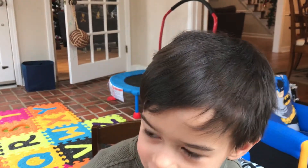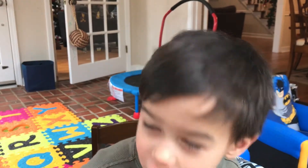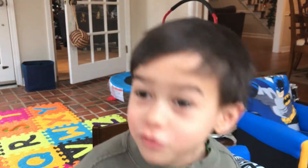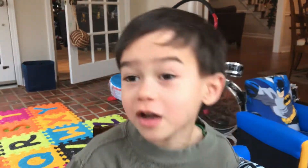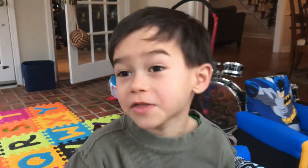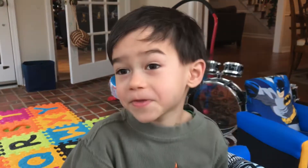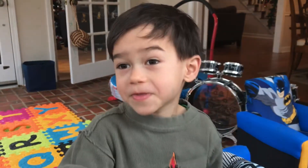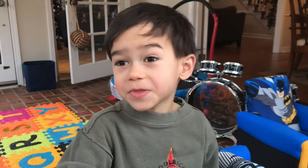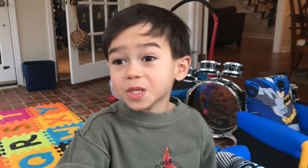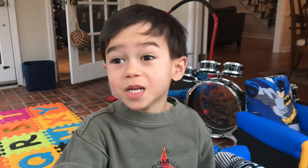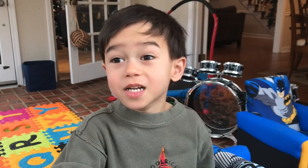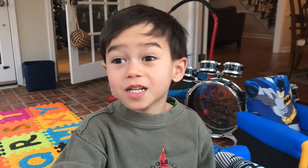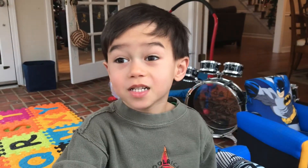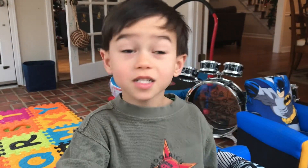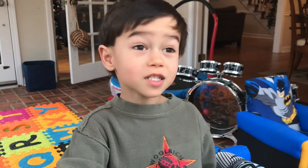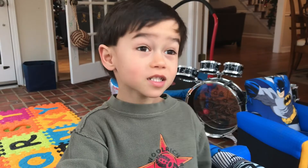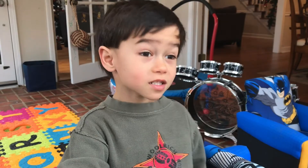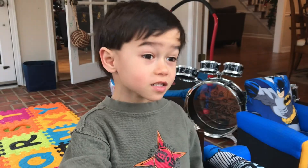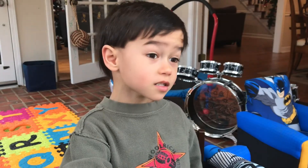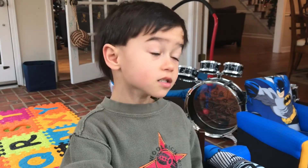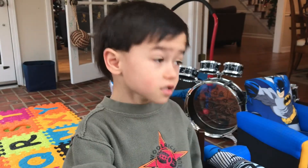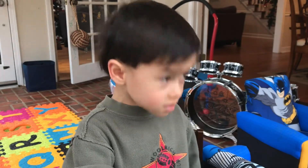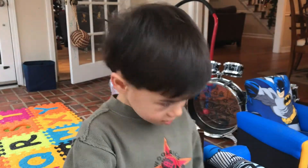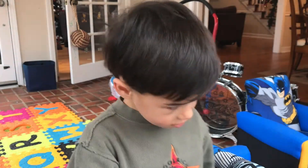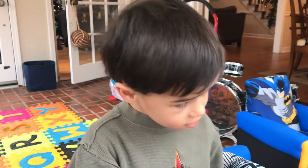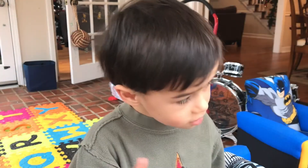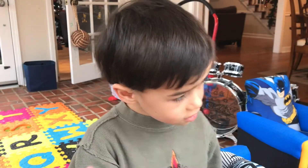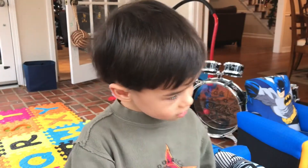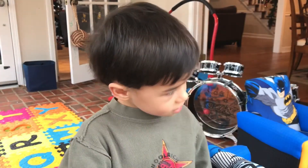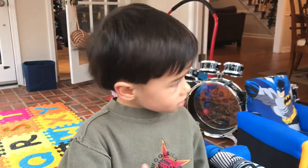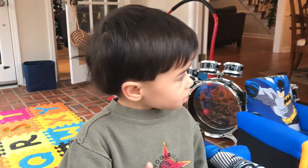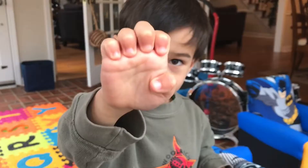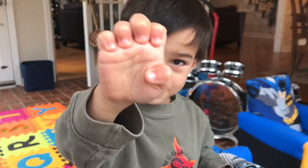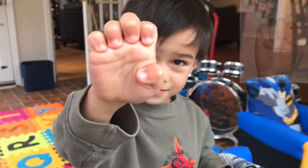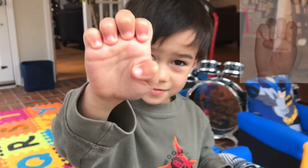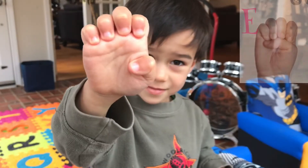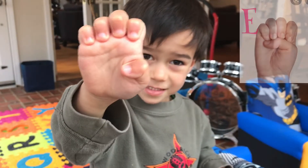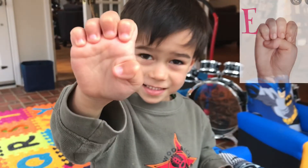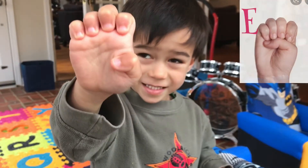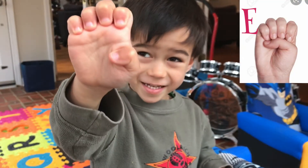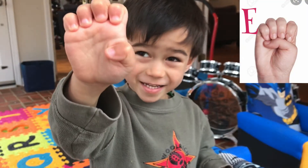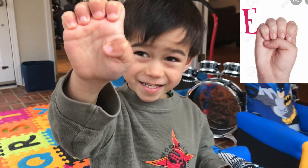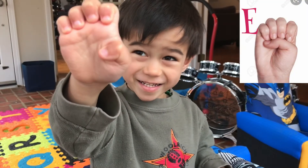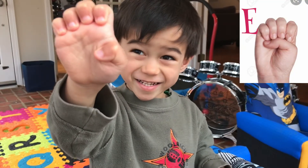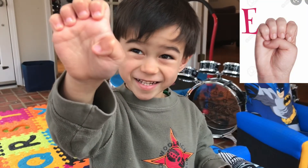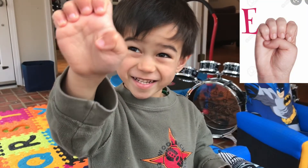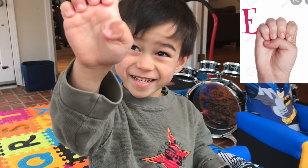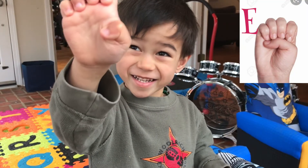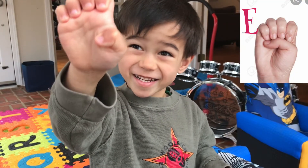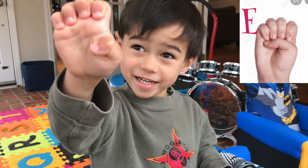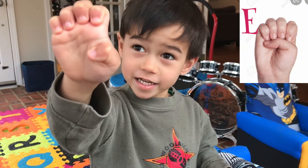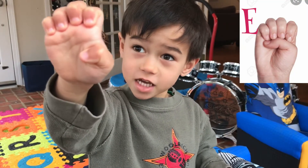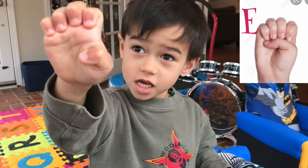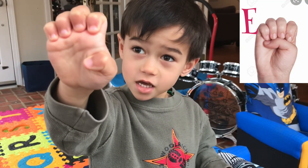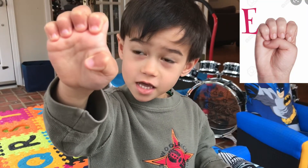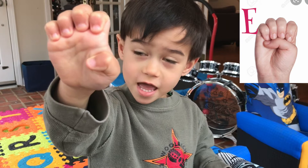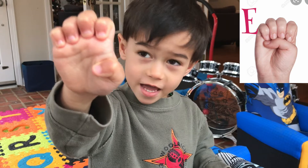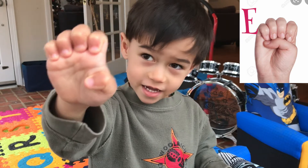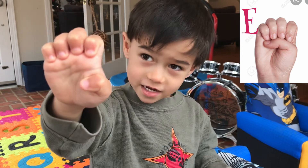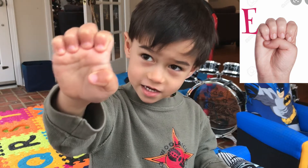donut. Donut. That's right. E. E. E is for egg. And what's the